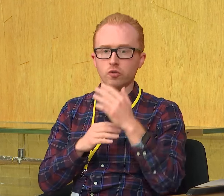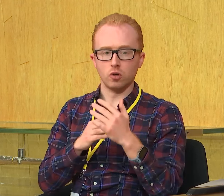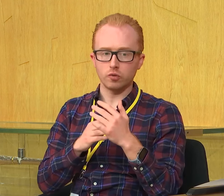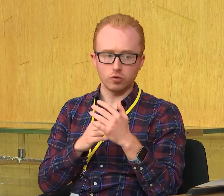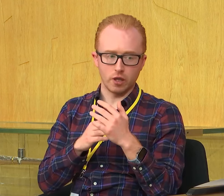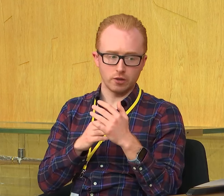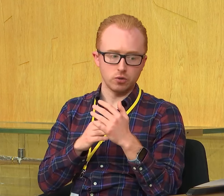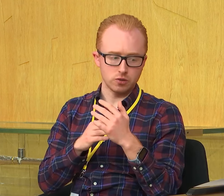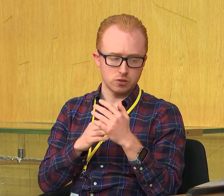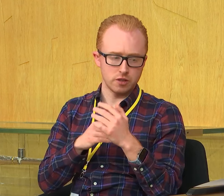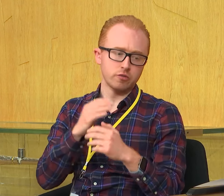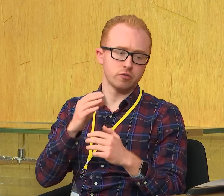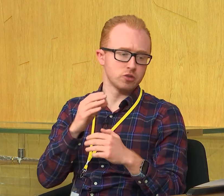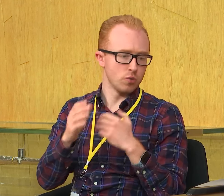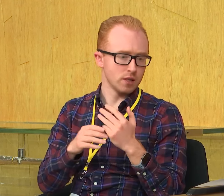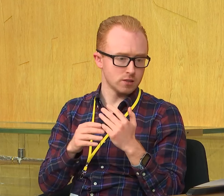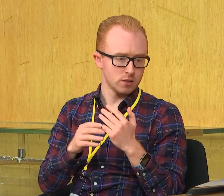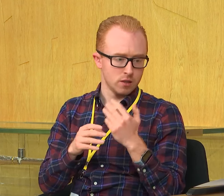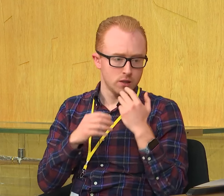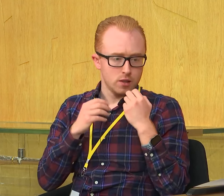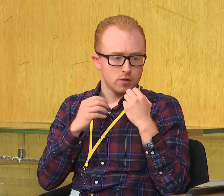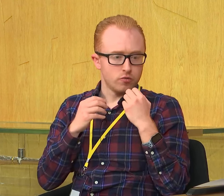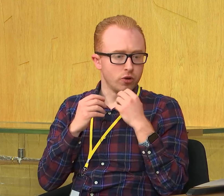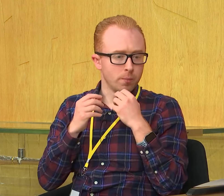going to evolve over that course of 2 weeks